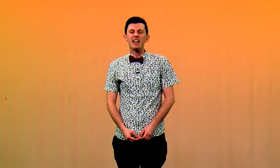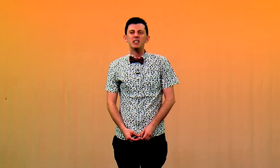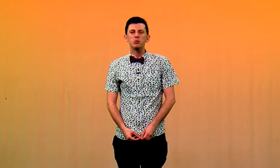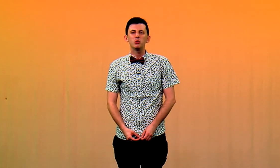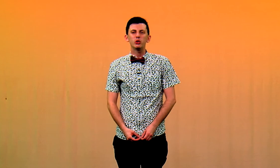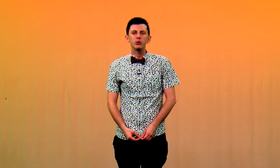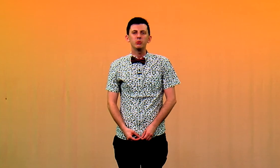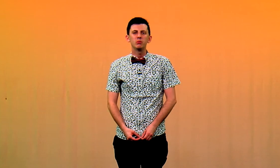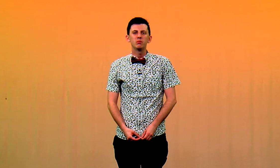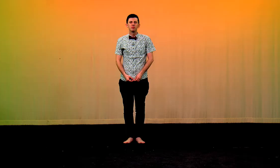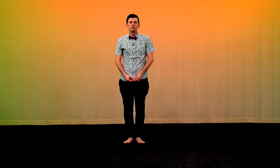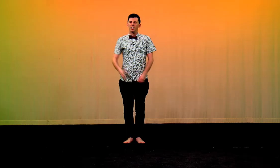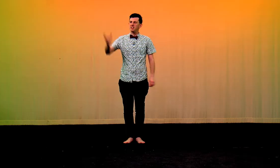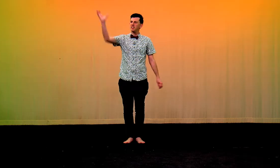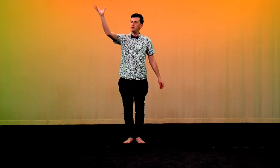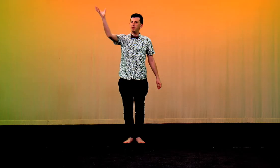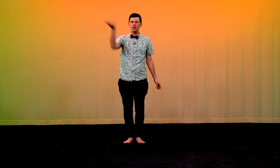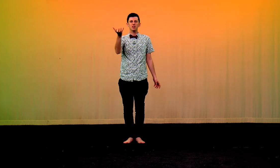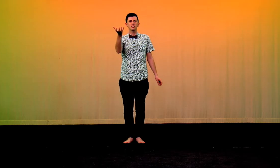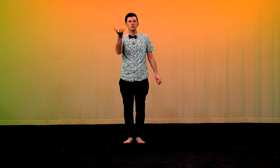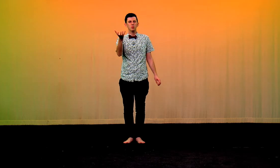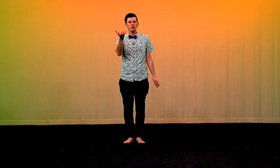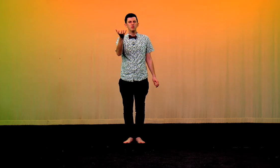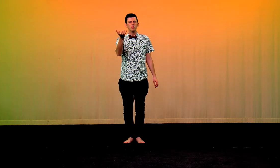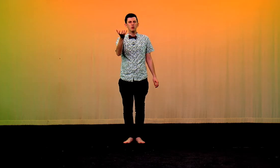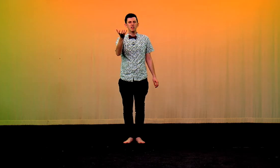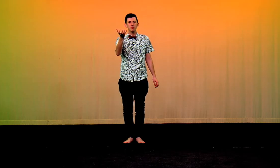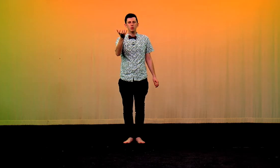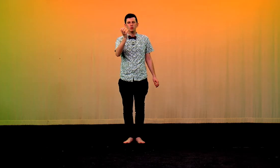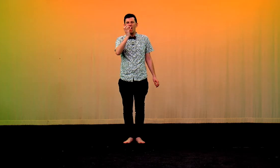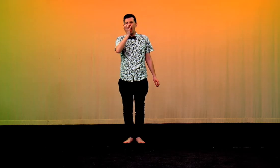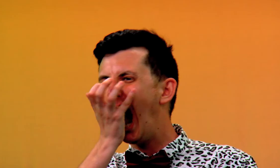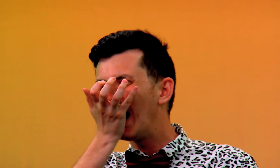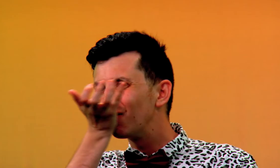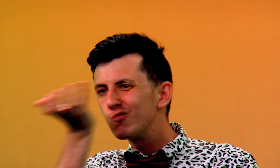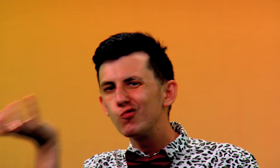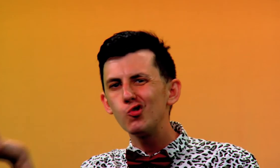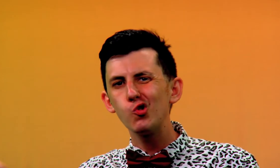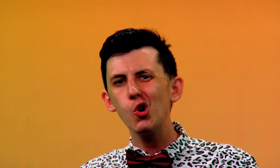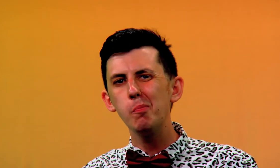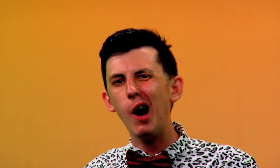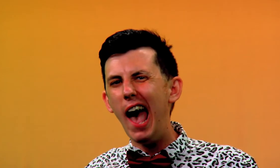animal too." And then he plucked one of the rose apples, took a bite,